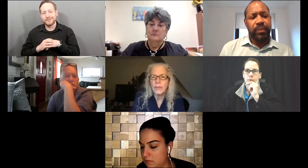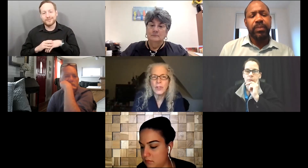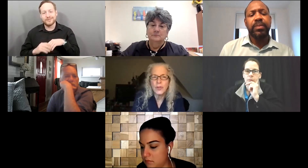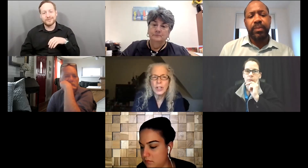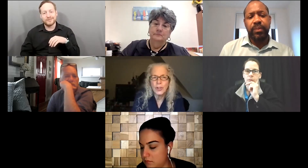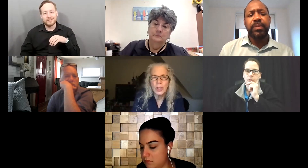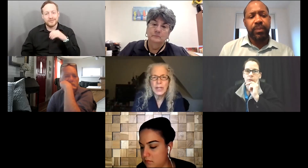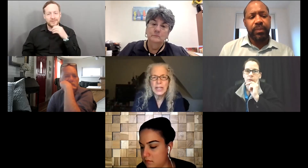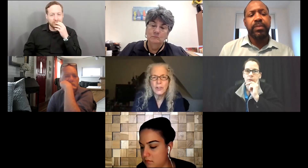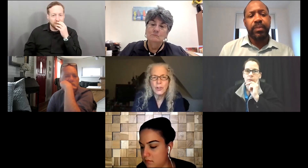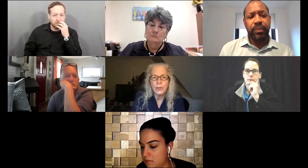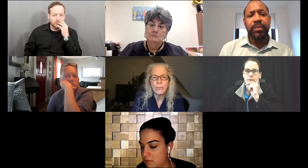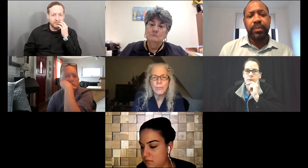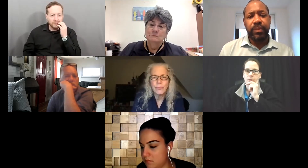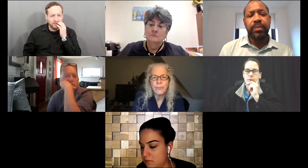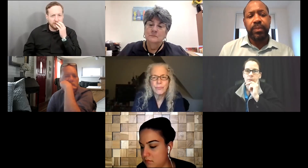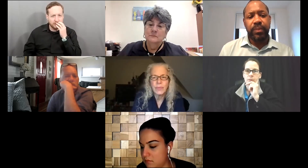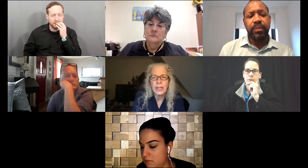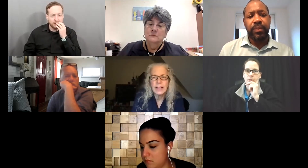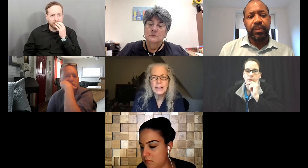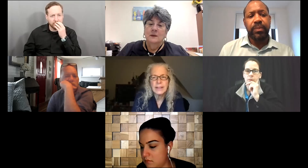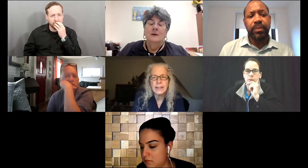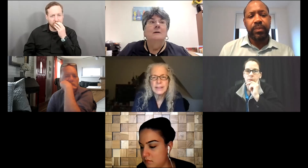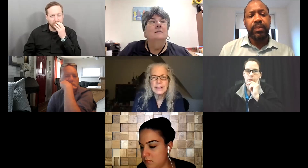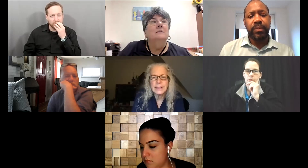more of the structure that we need too.